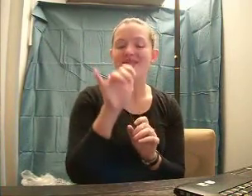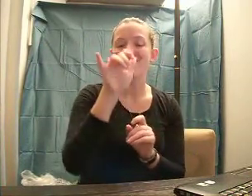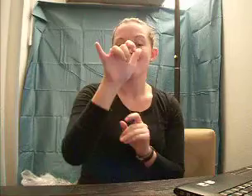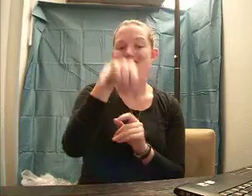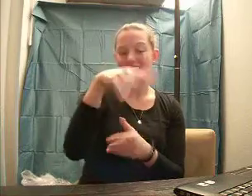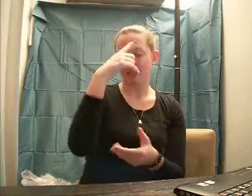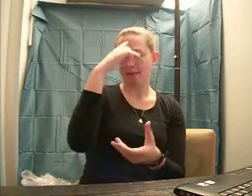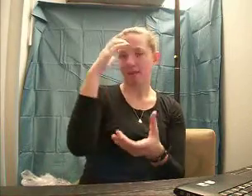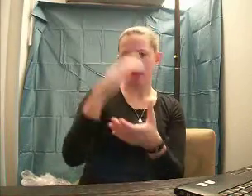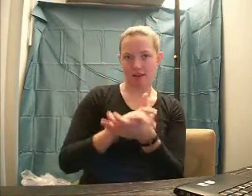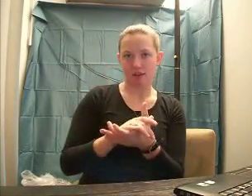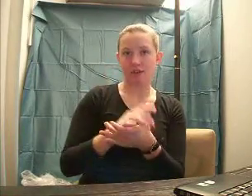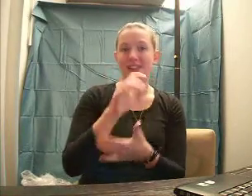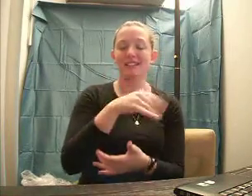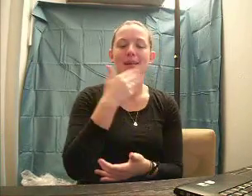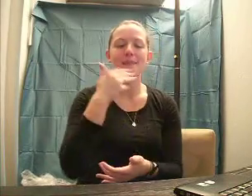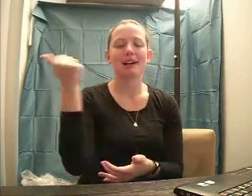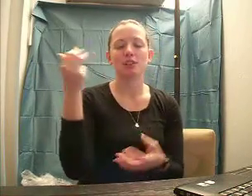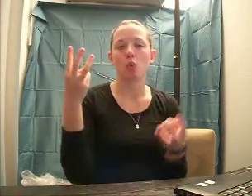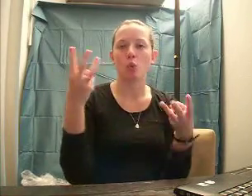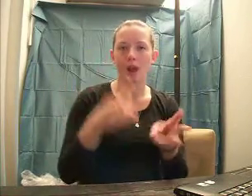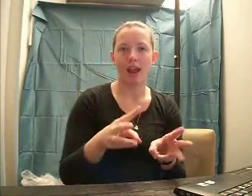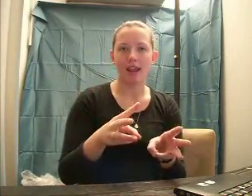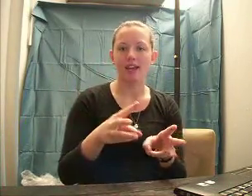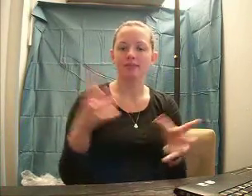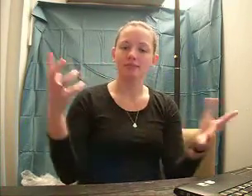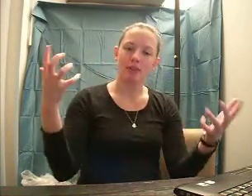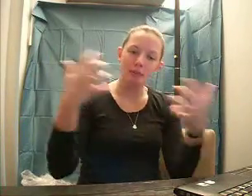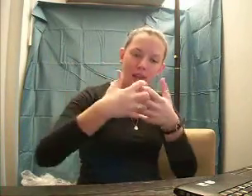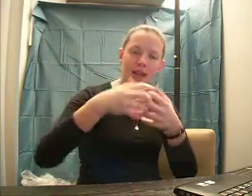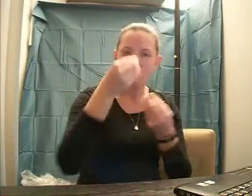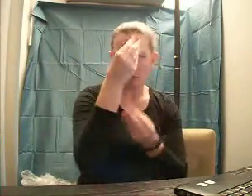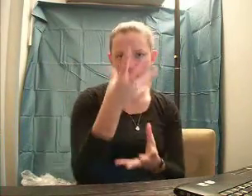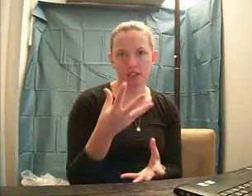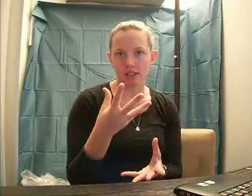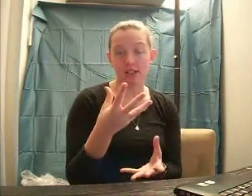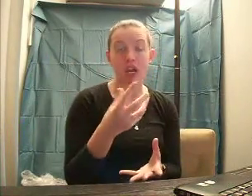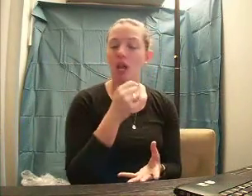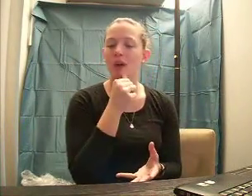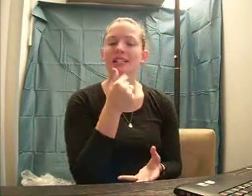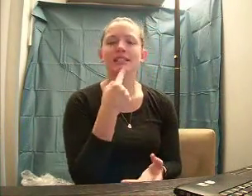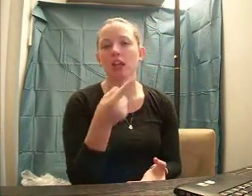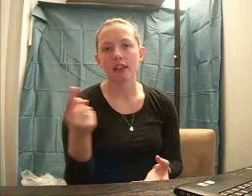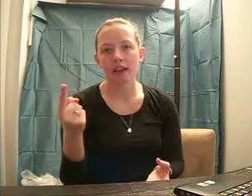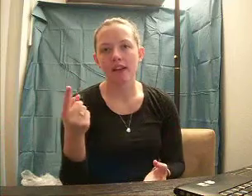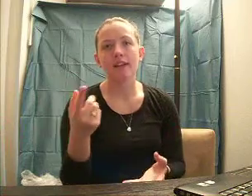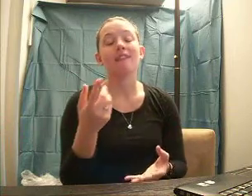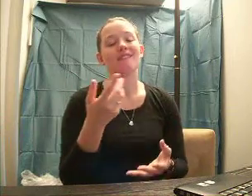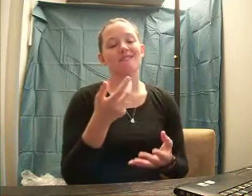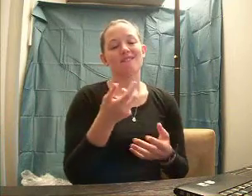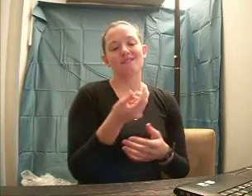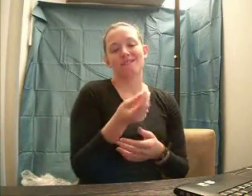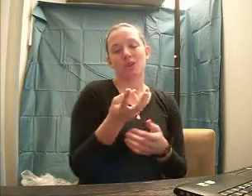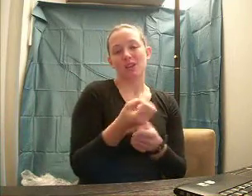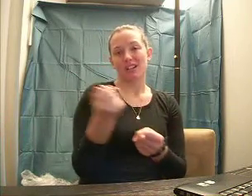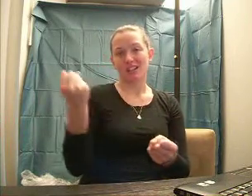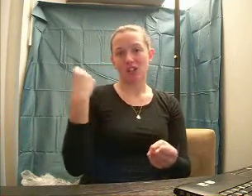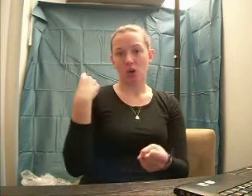the optimal way of combining information. Now, I wouldn't tell you all this if it wasn't that a few years ago we showed exactly what people do when they learn